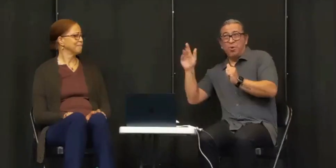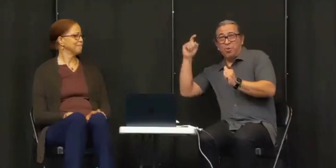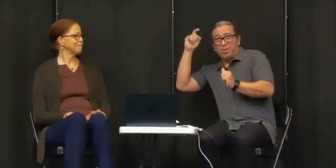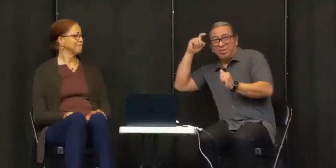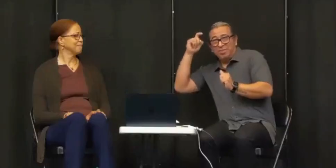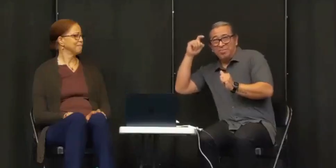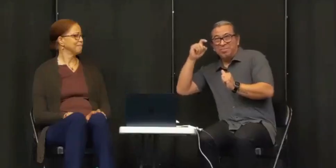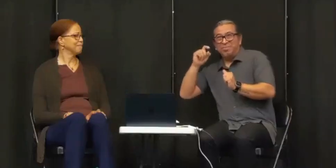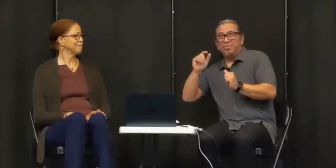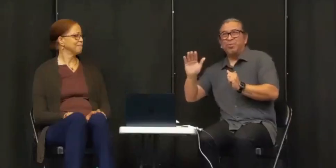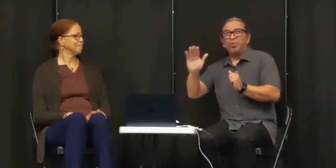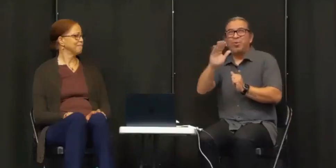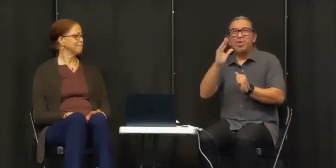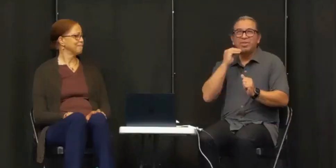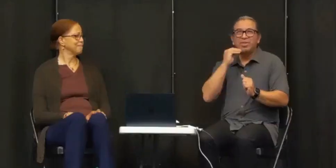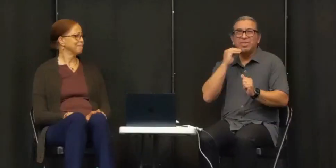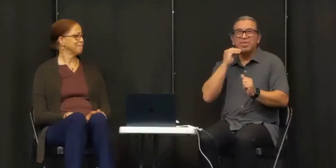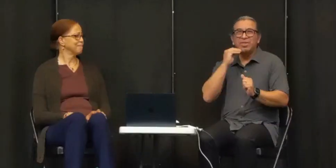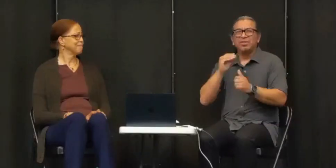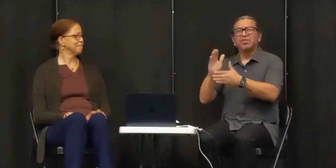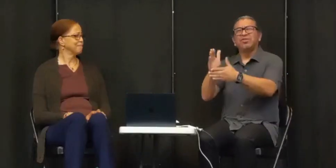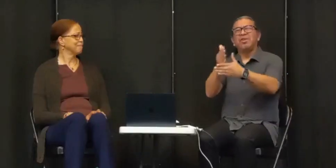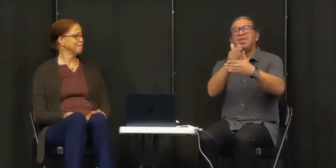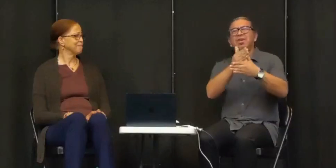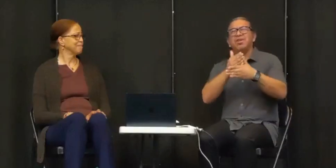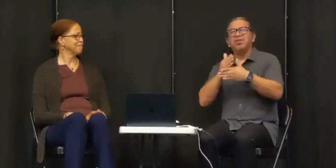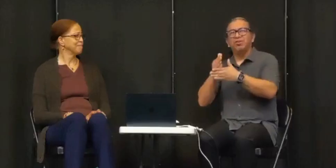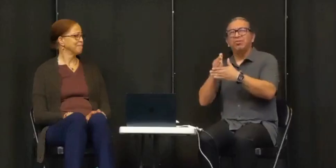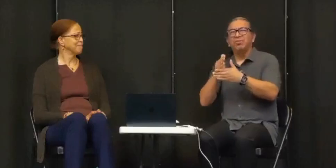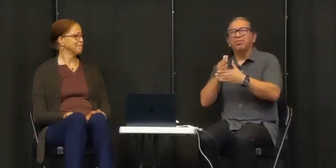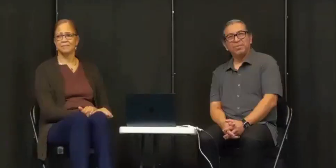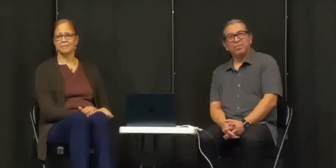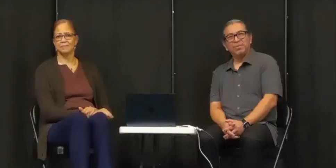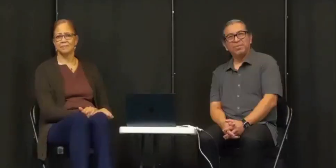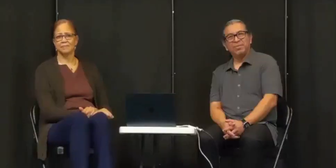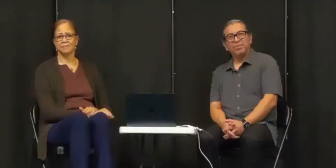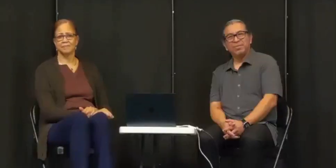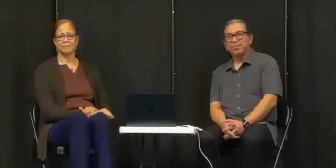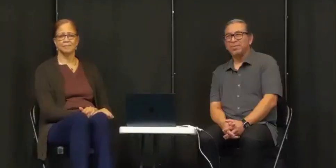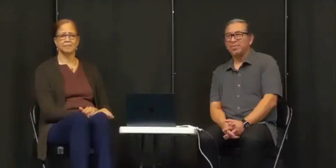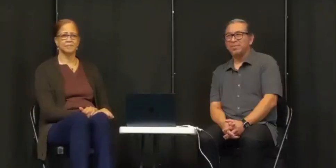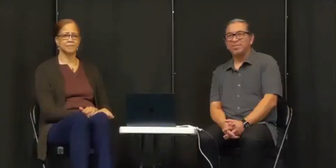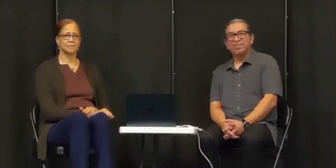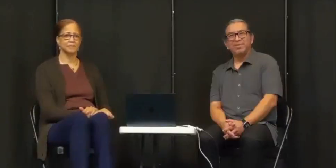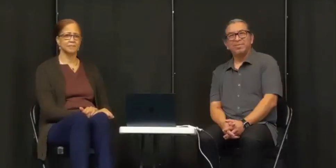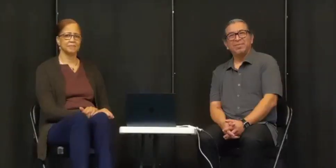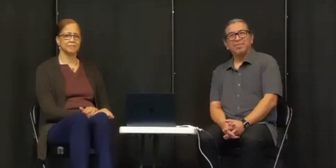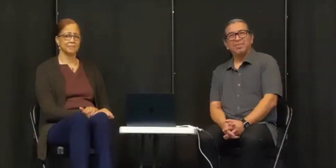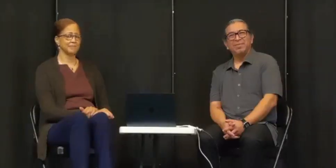out together with her wisdom and your experience.